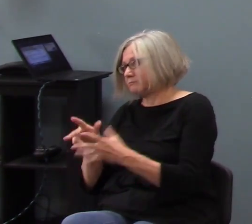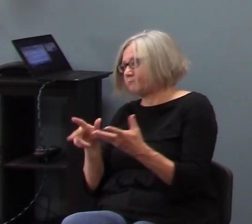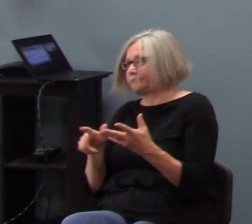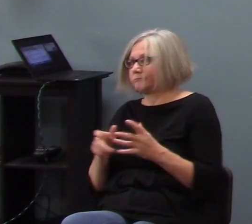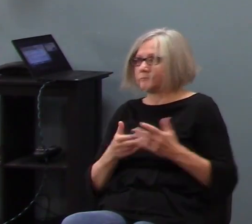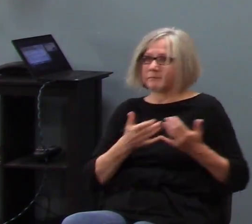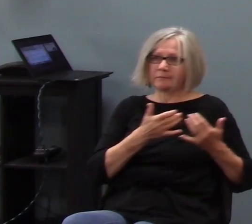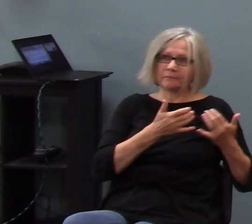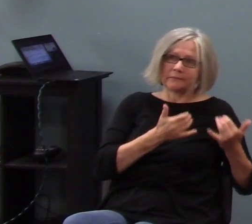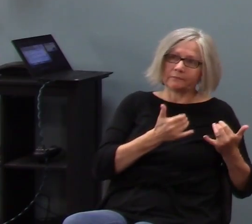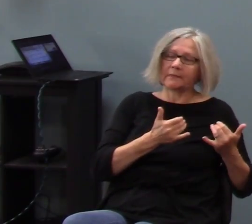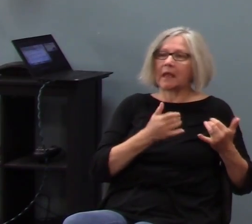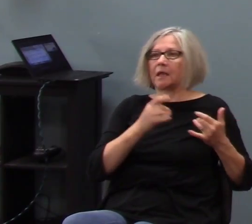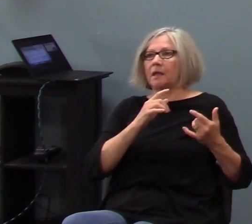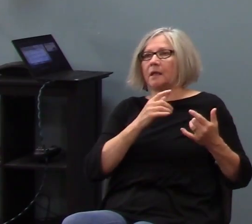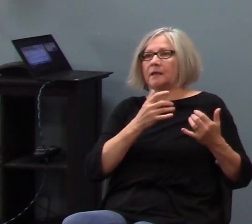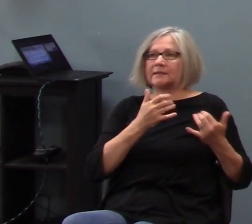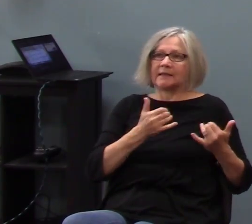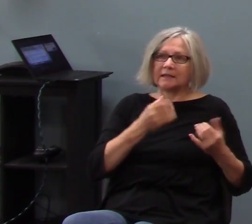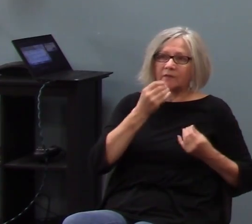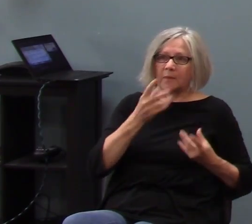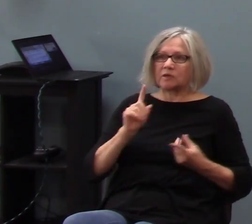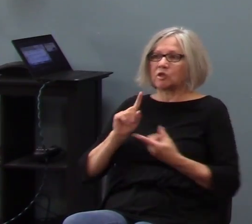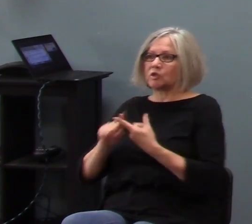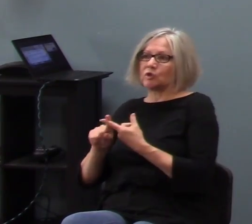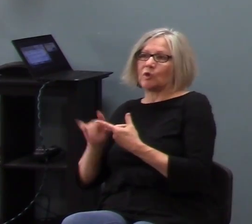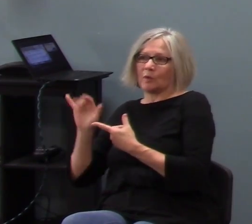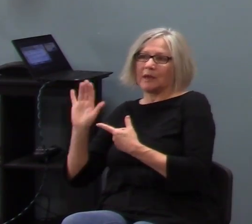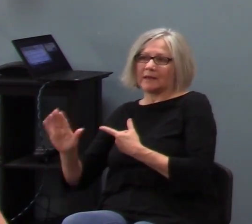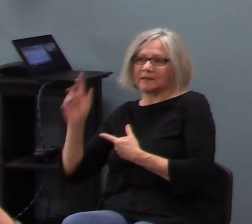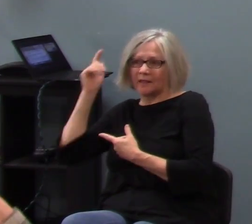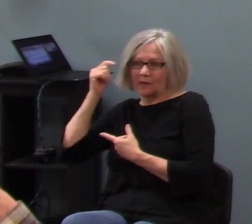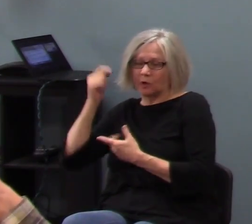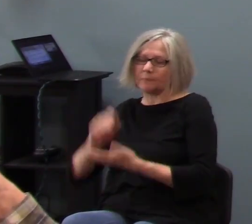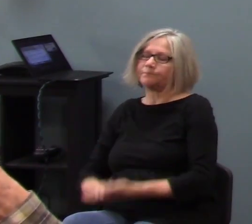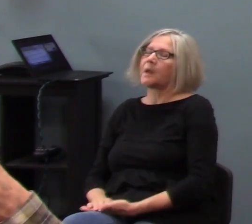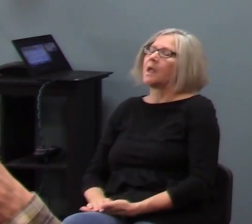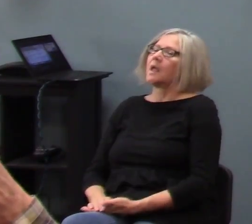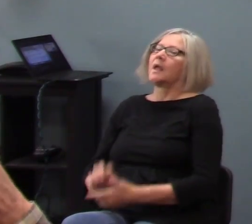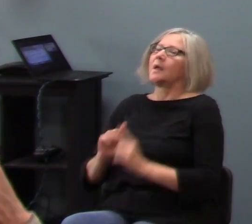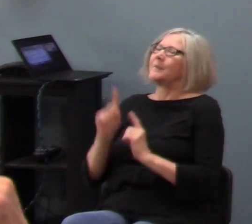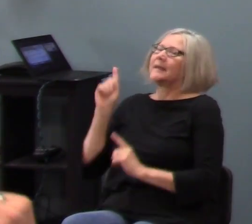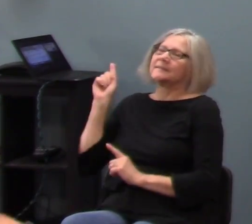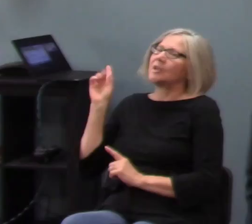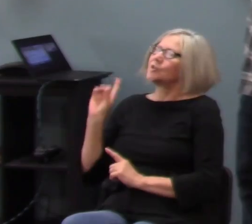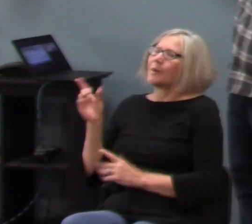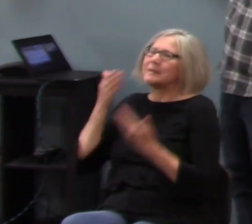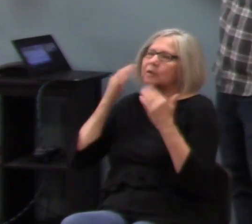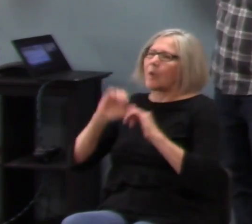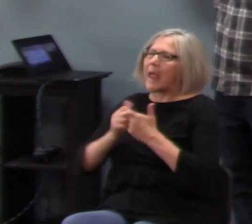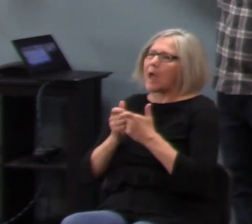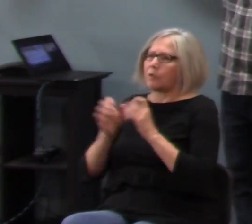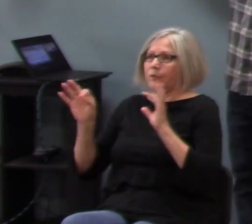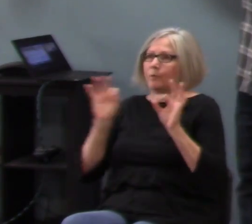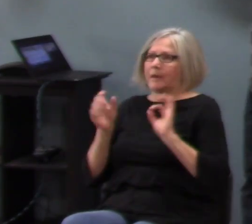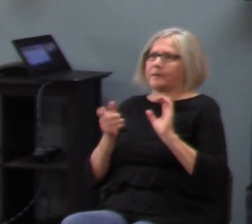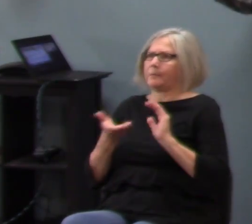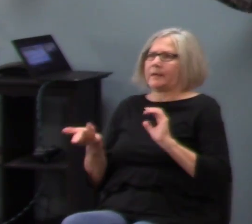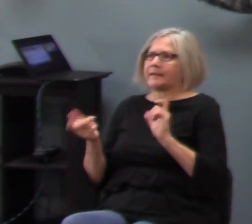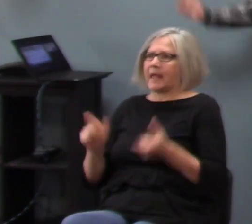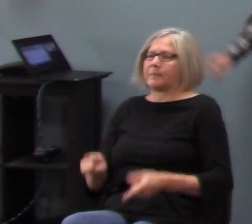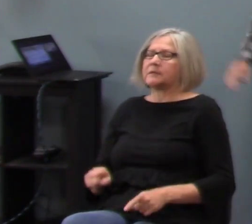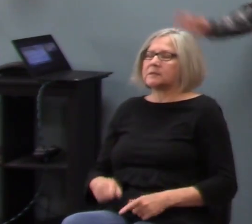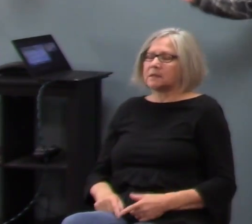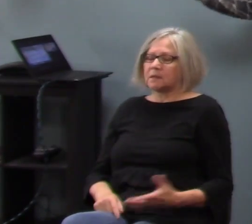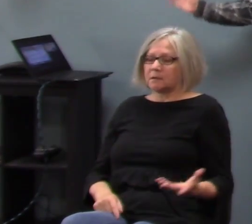species happen now. Okay. So, but yes, this is essentially what he thought. He didn't necessarily know how these random changes happened. He just knew that, okay, so what if there just